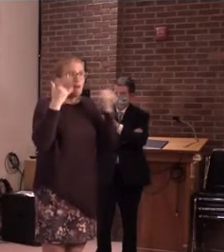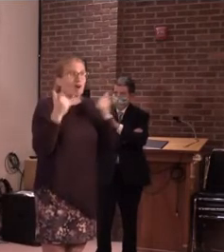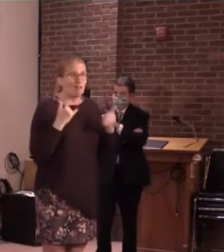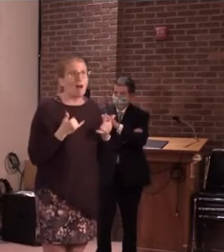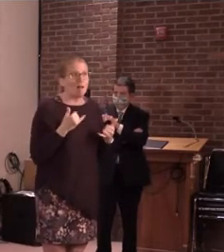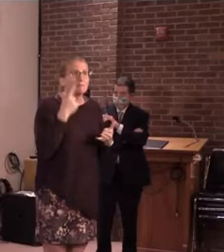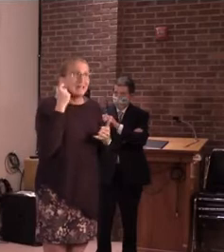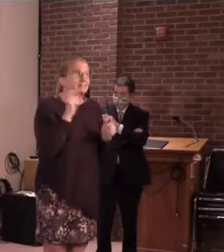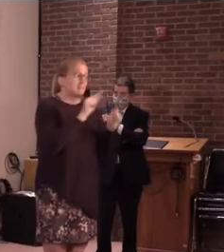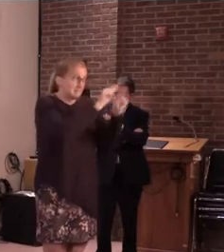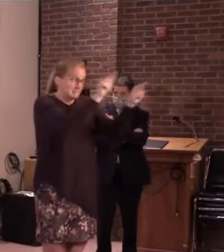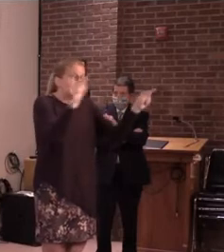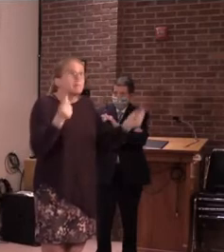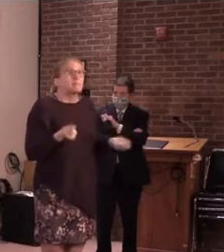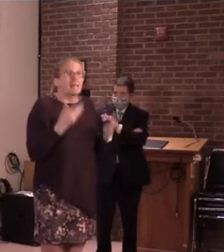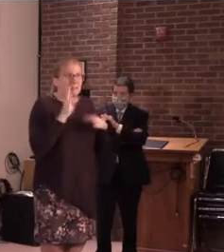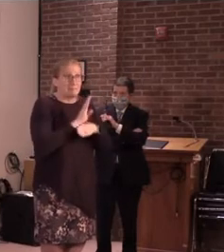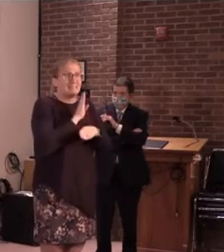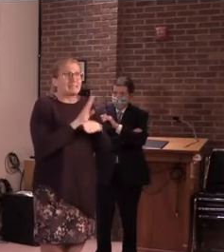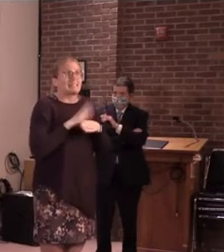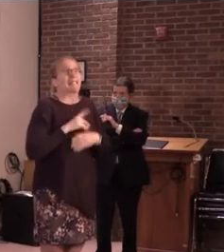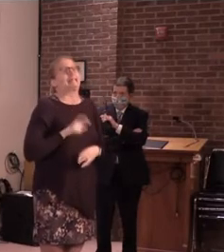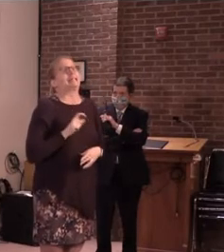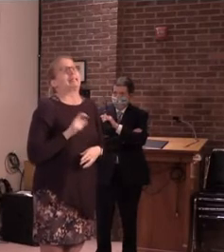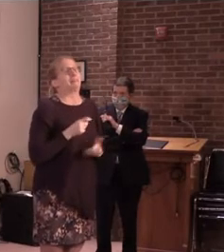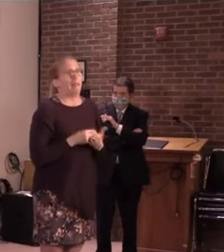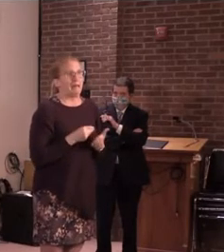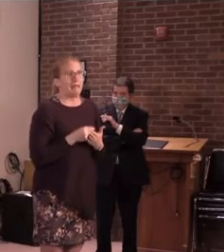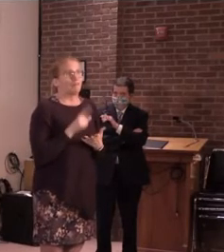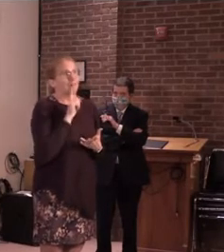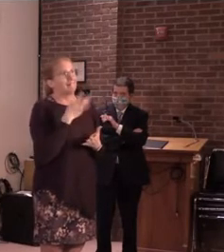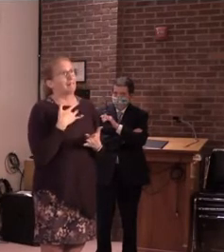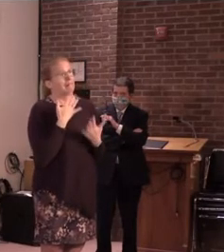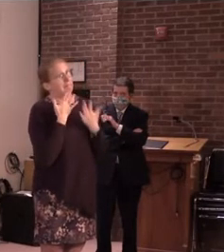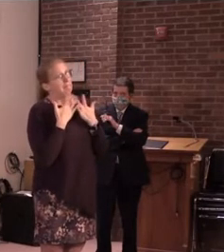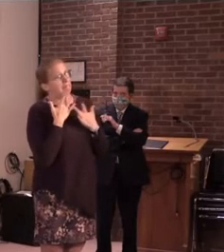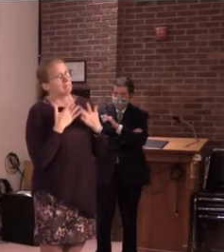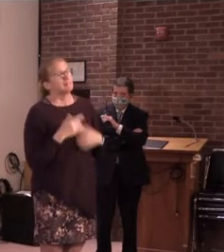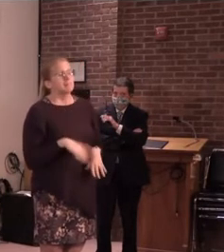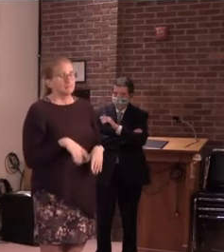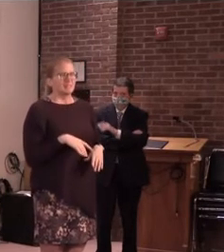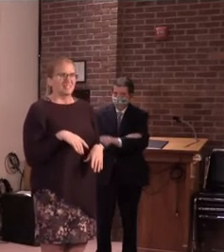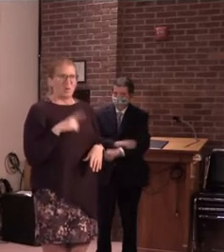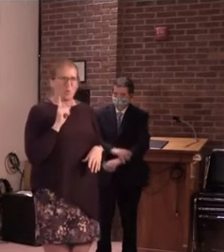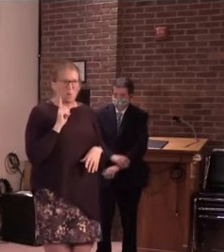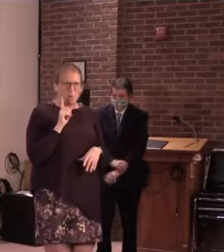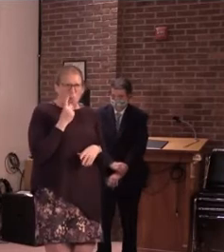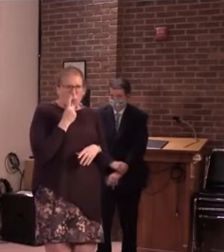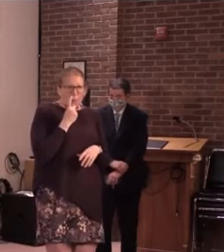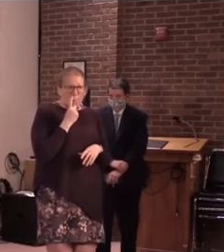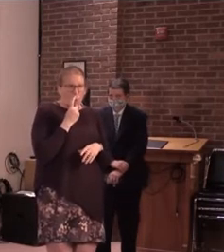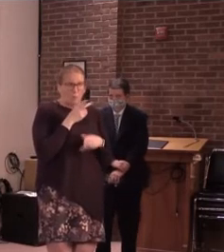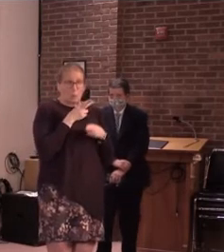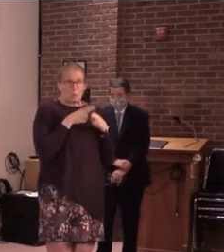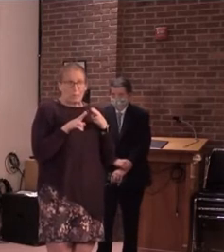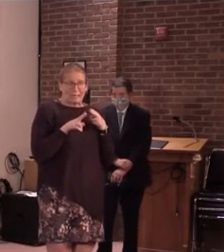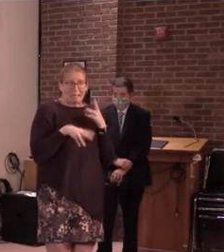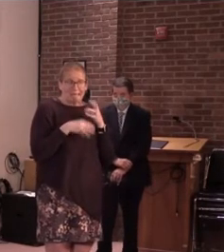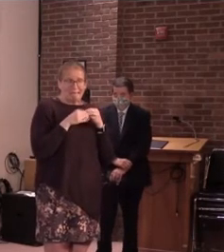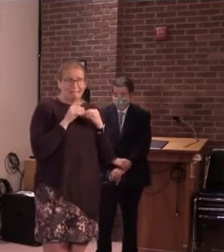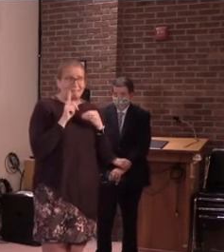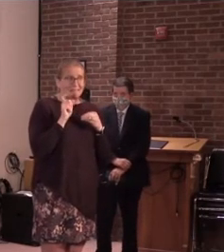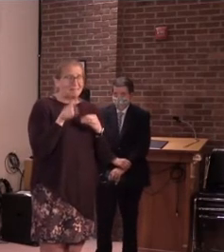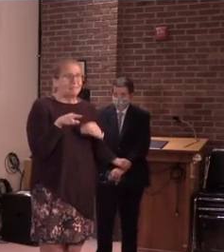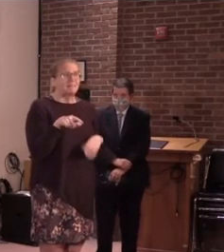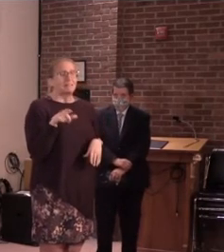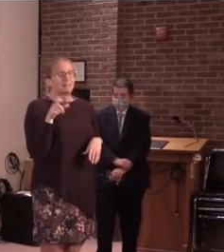need and the urgency of the need. And if you'll afford me one more quick one, not to look